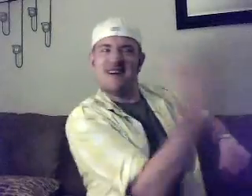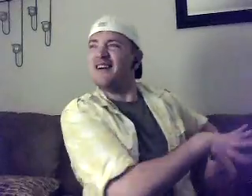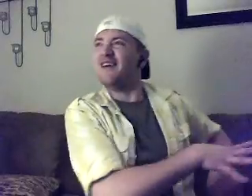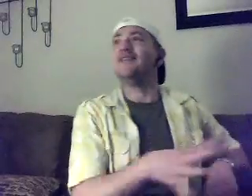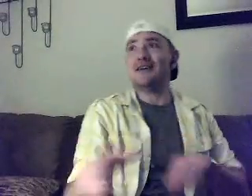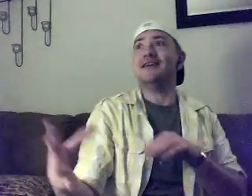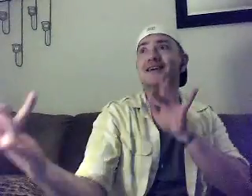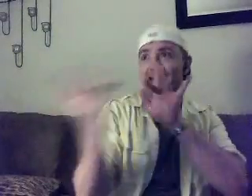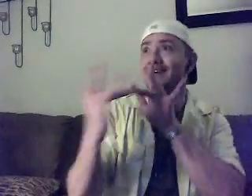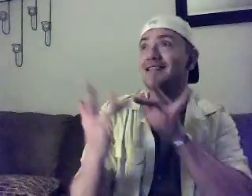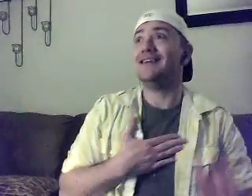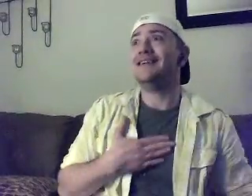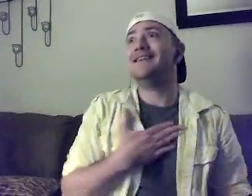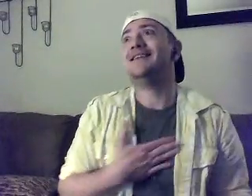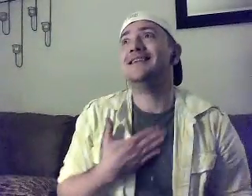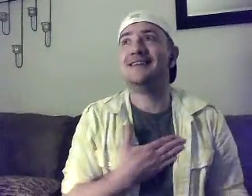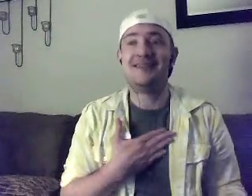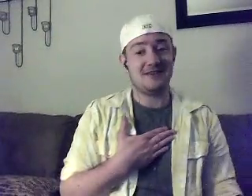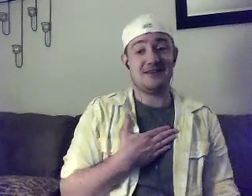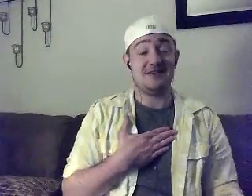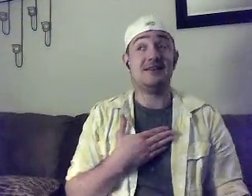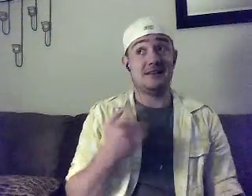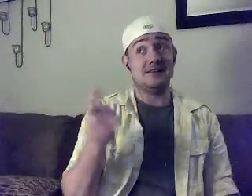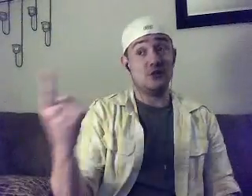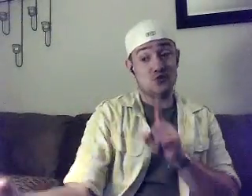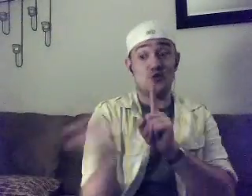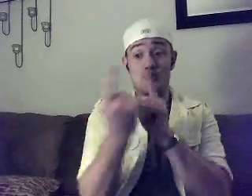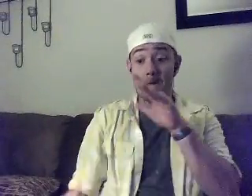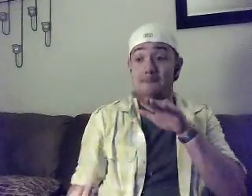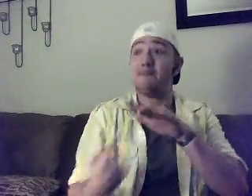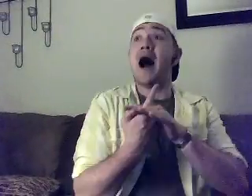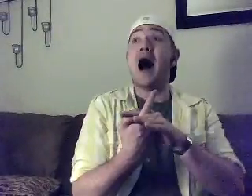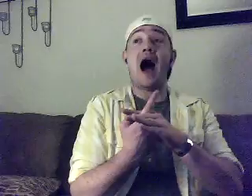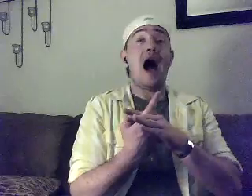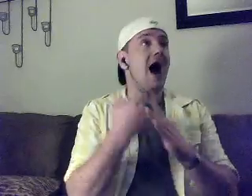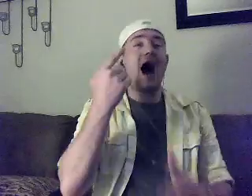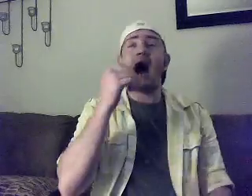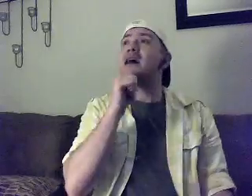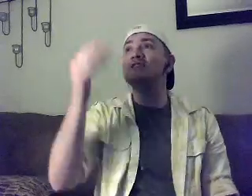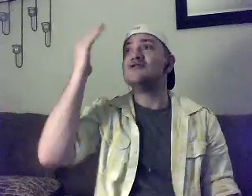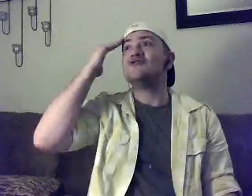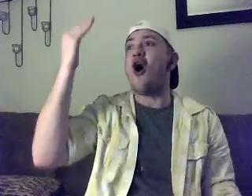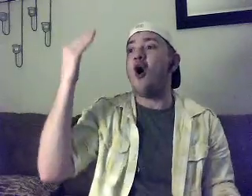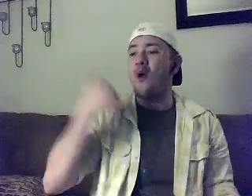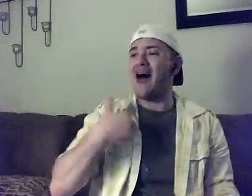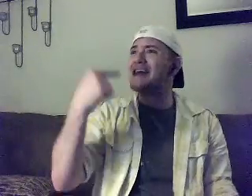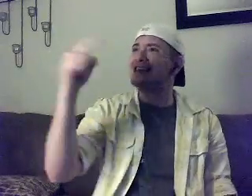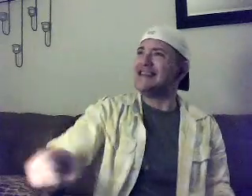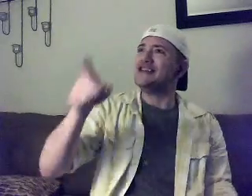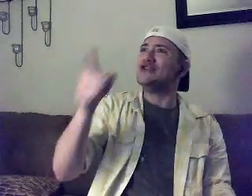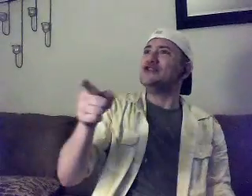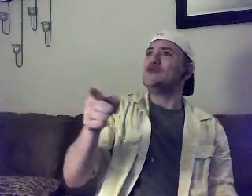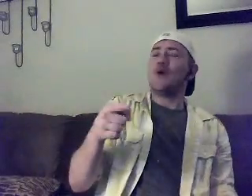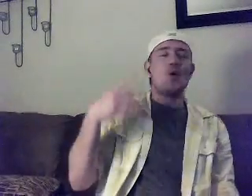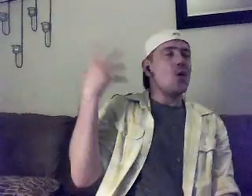me, maybe Before you came into my life I you so bad I met you so bad I met you so,